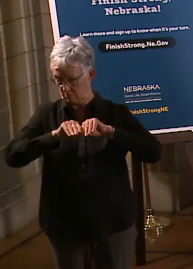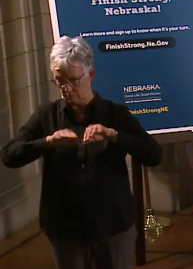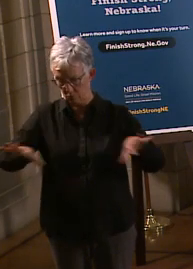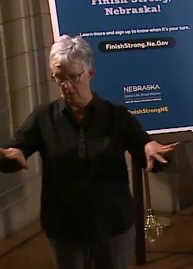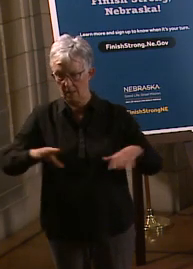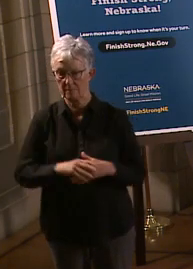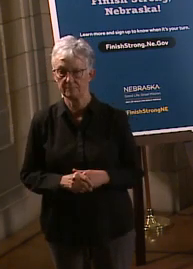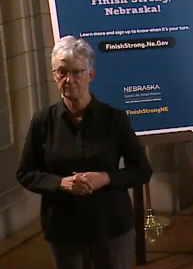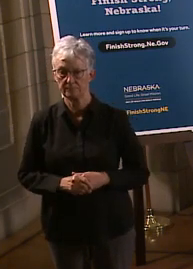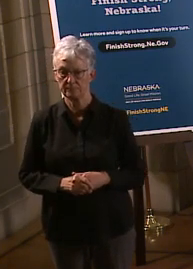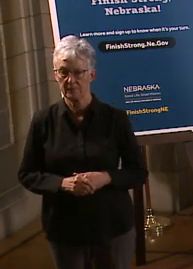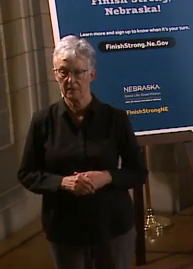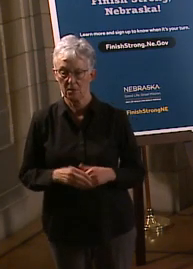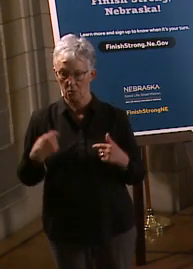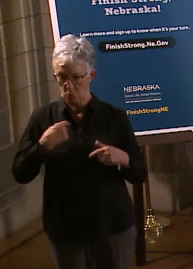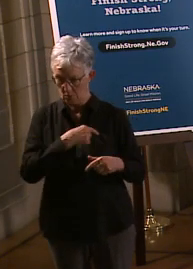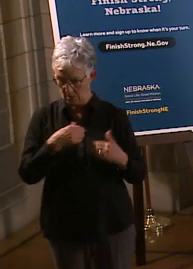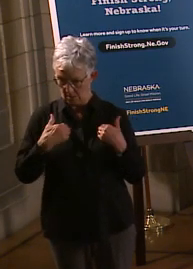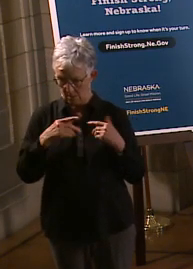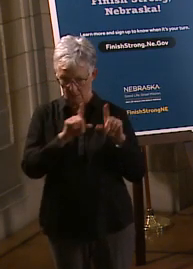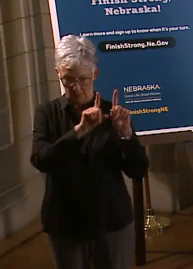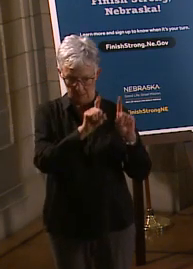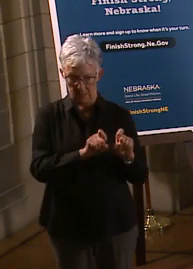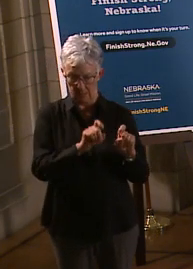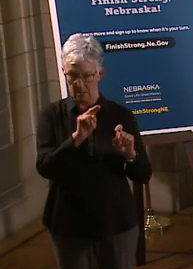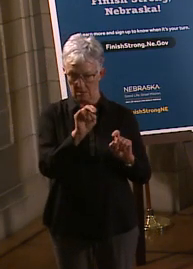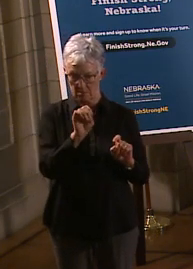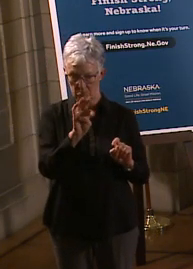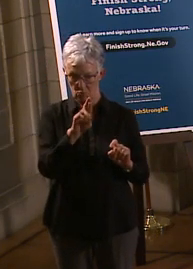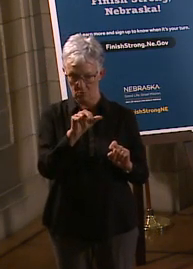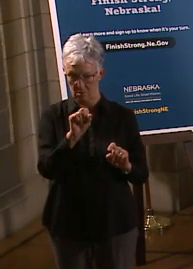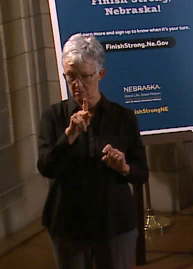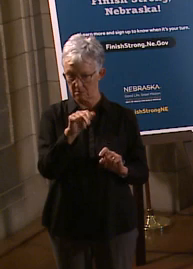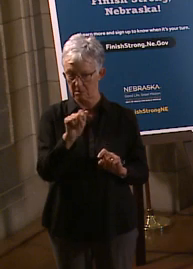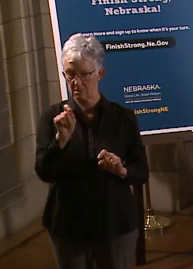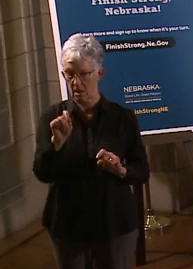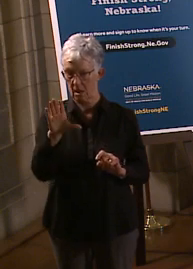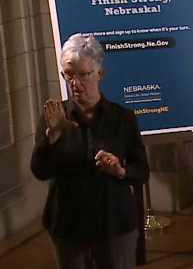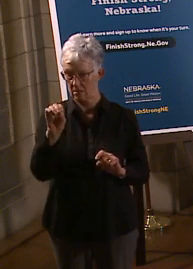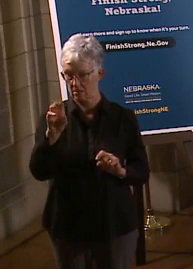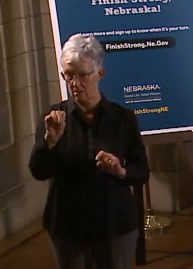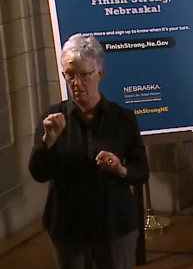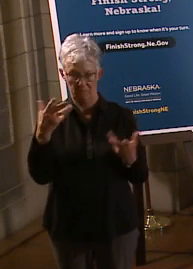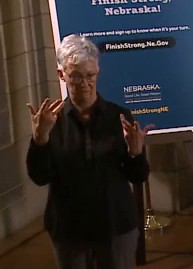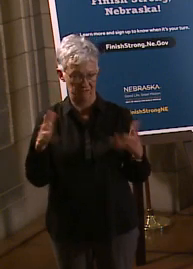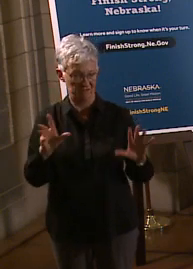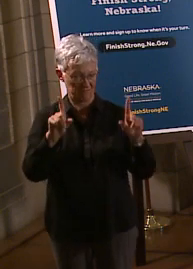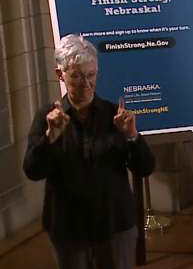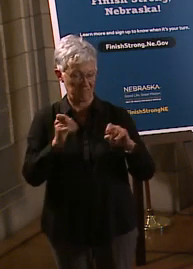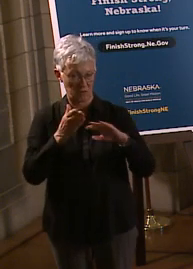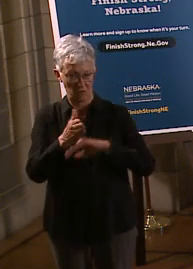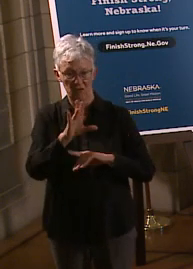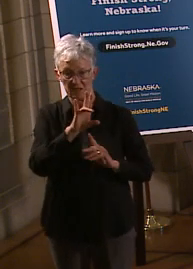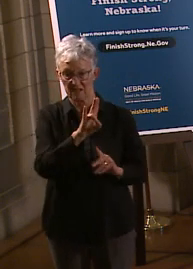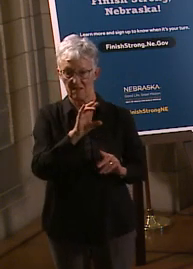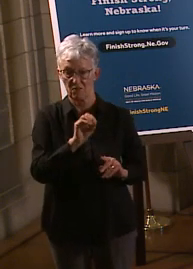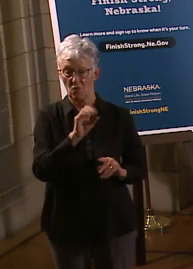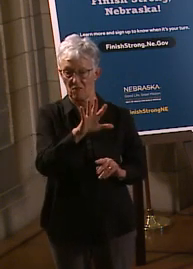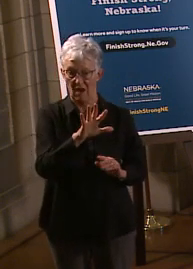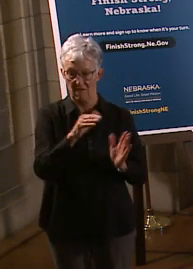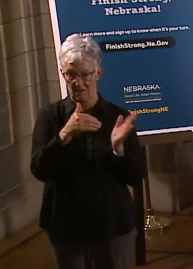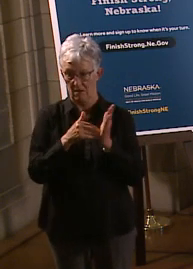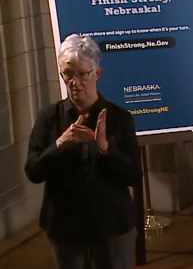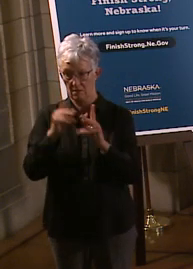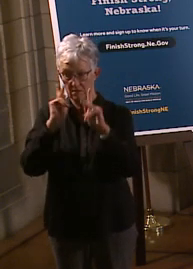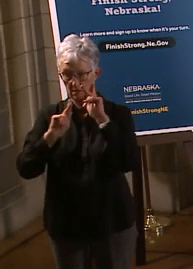of testnebraska.com. We've tested over 705,000 people through testnebraska.com, or rather returned 705,000 test